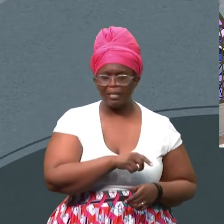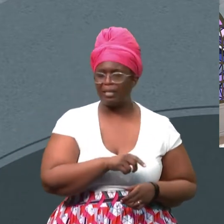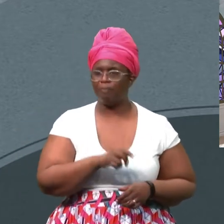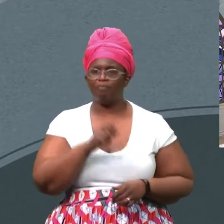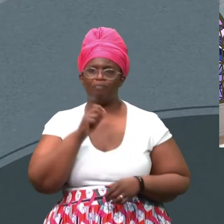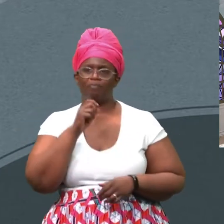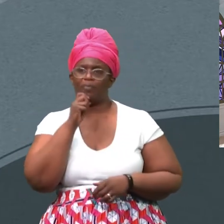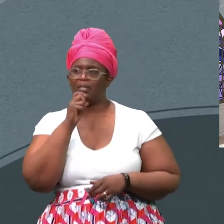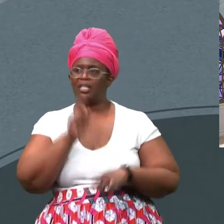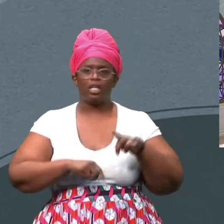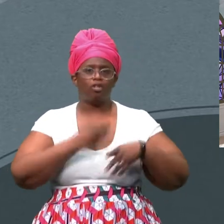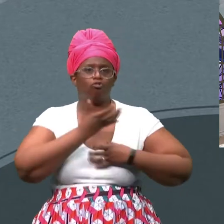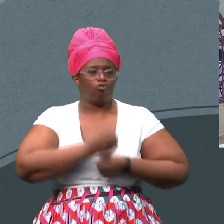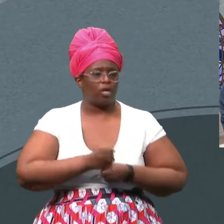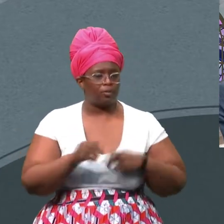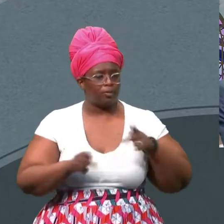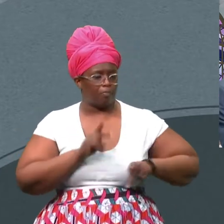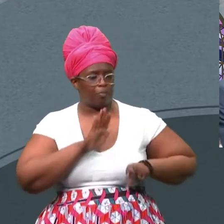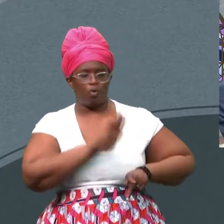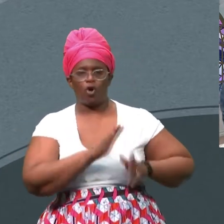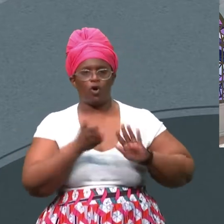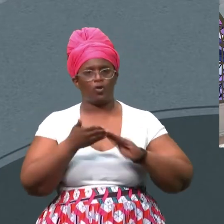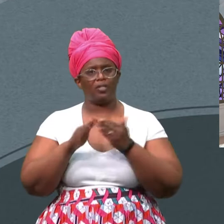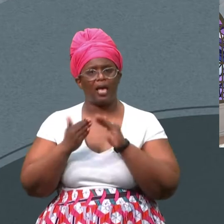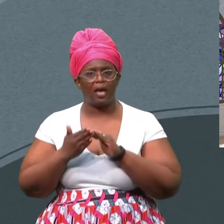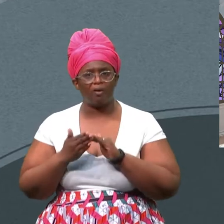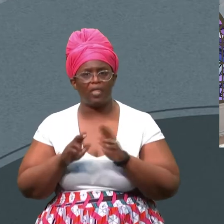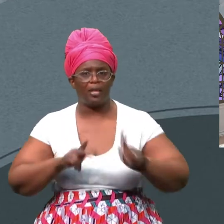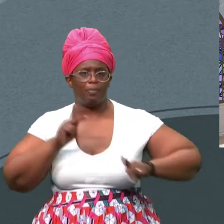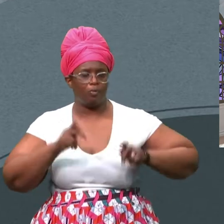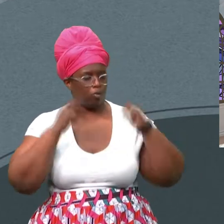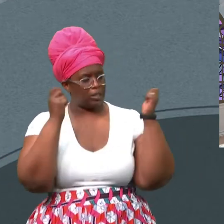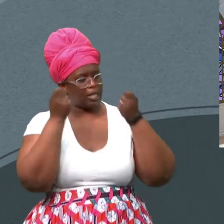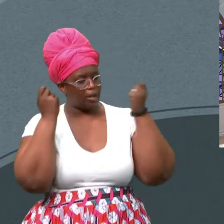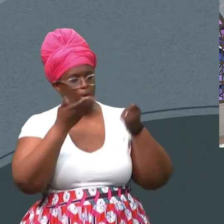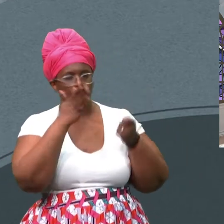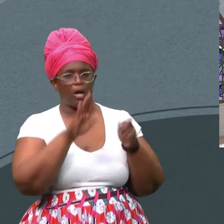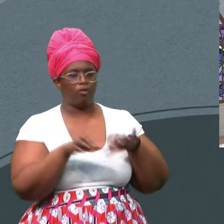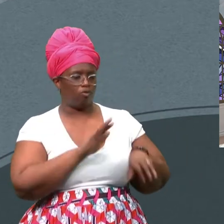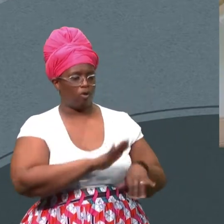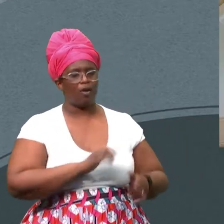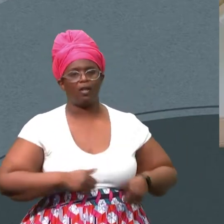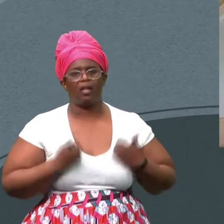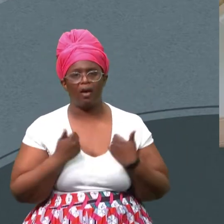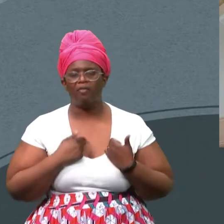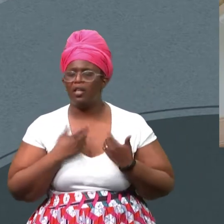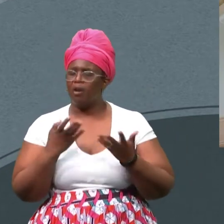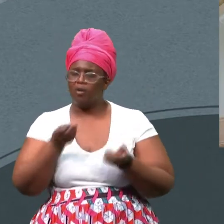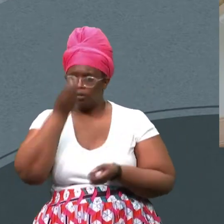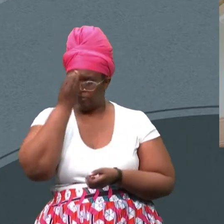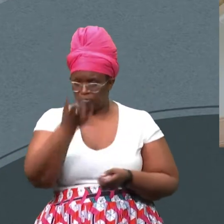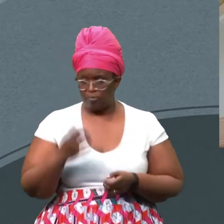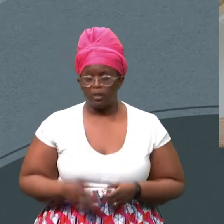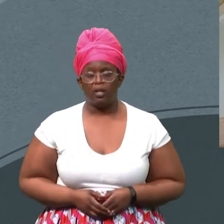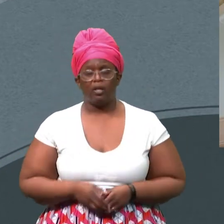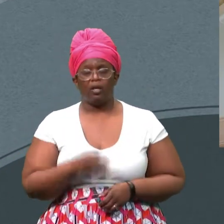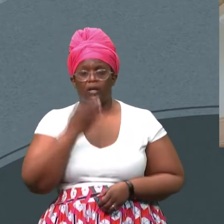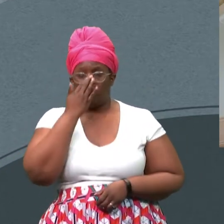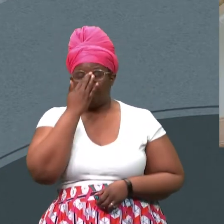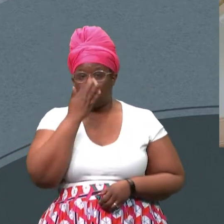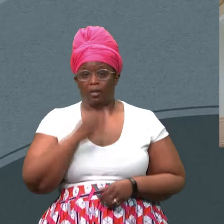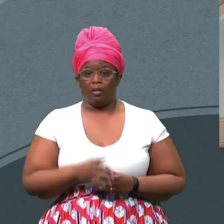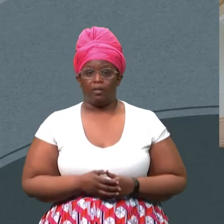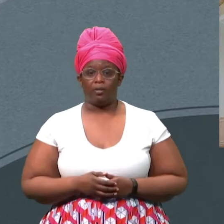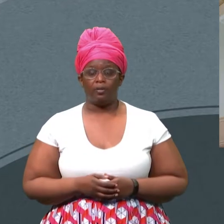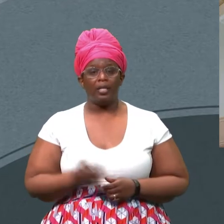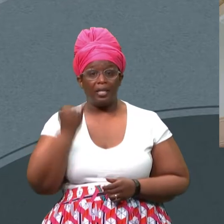God was doing in her life. And I want to speak this over your life. If you've got people in your life that can celebrate, I'm going to talk about that in a minute,